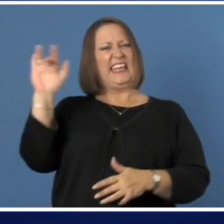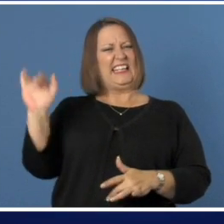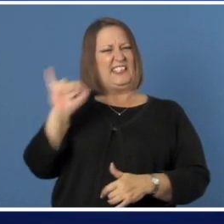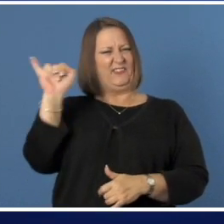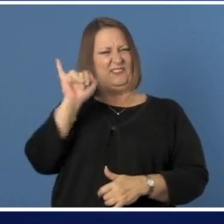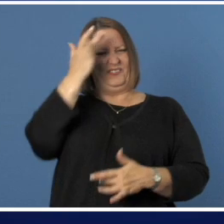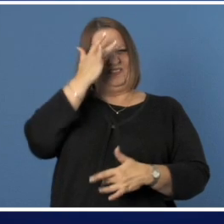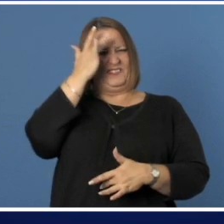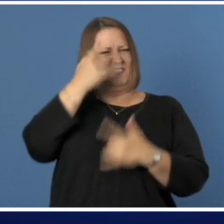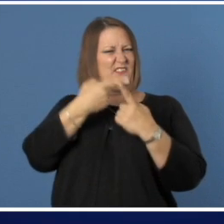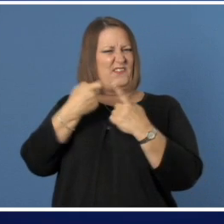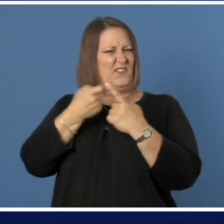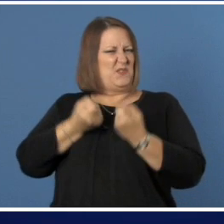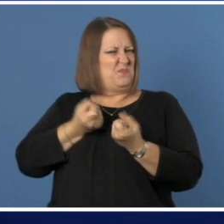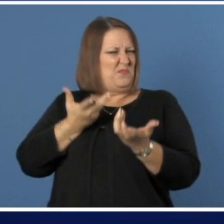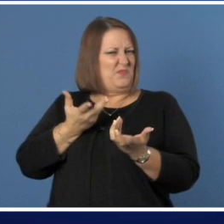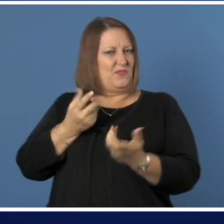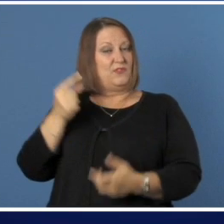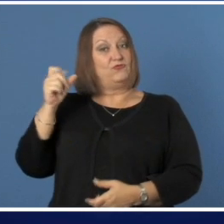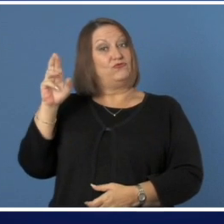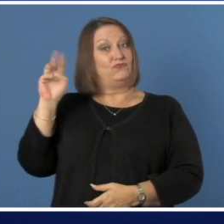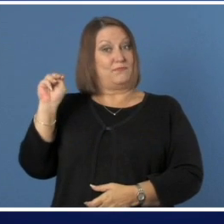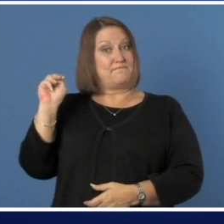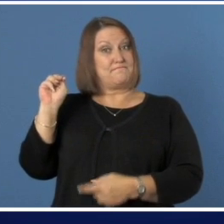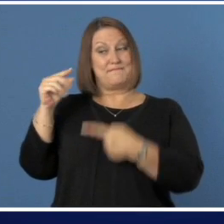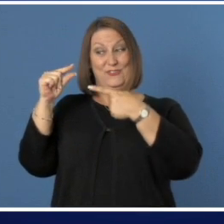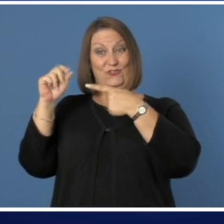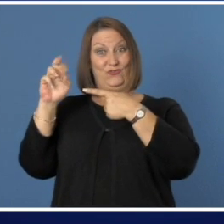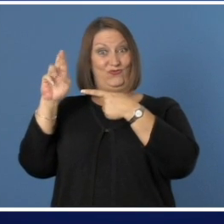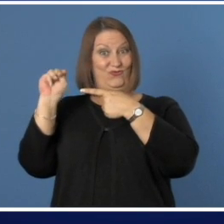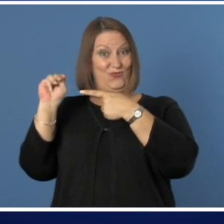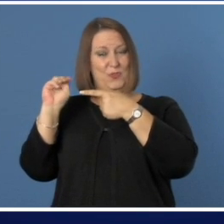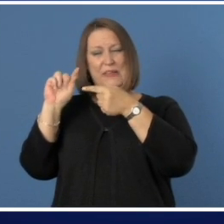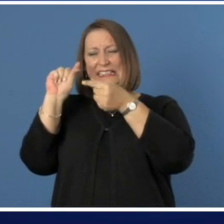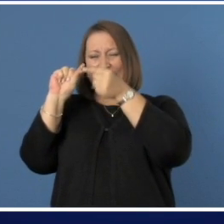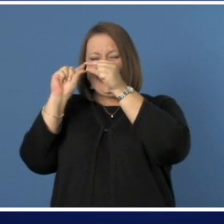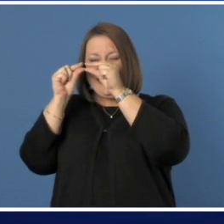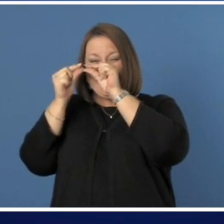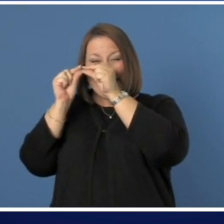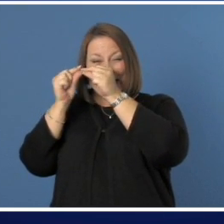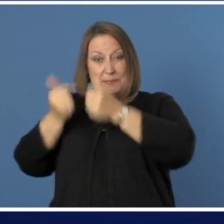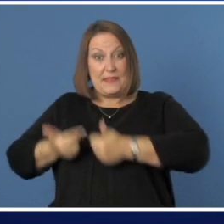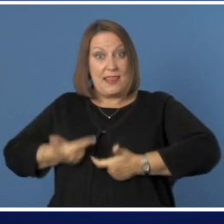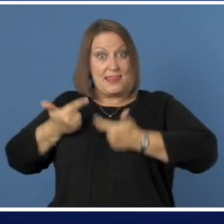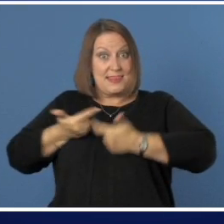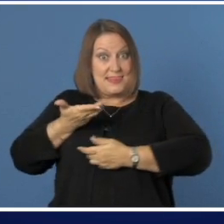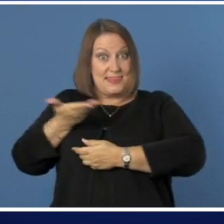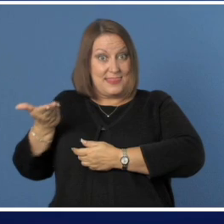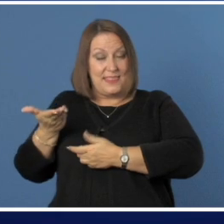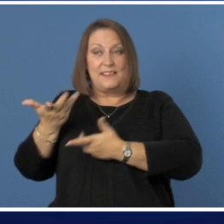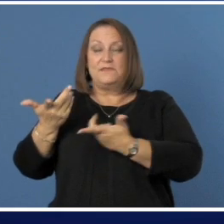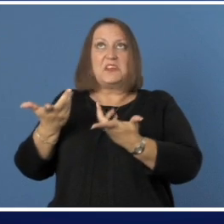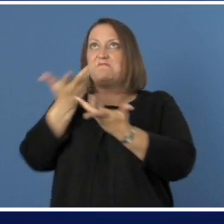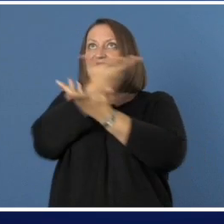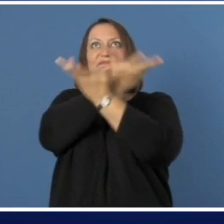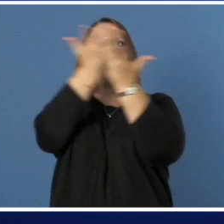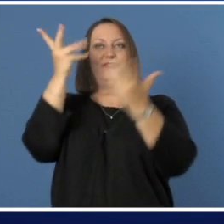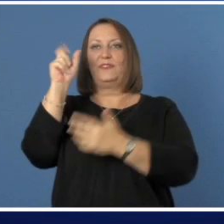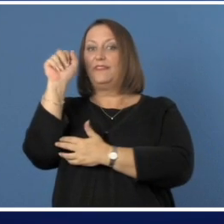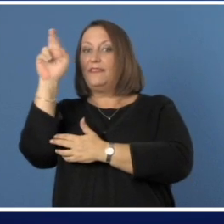Infectious diseases are caused by germs. Germs are tiny living things that are found everywhere,